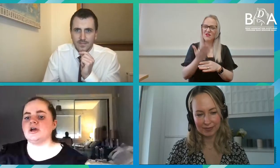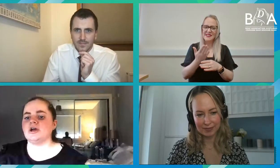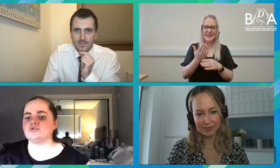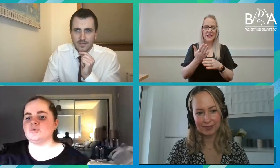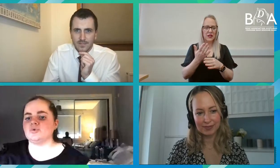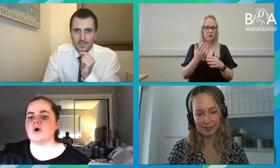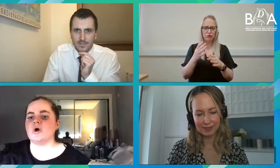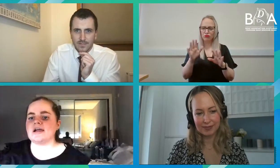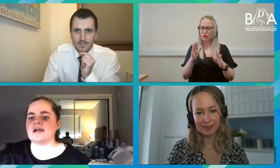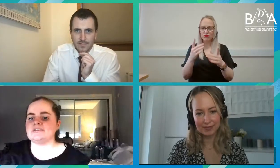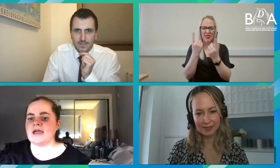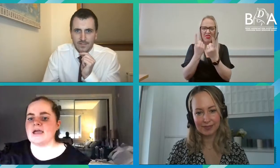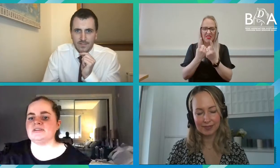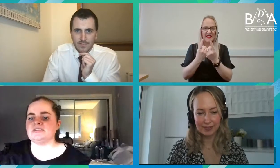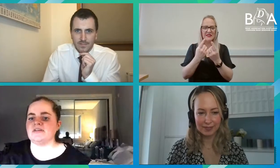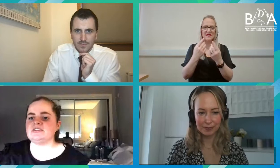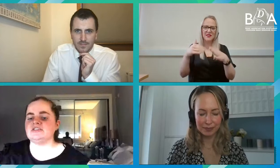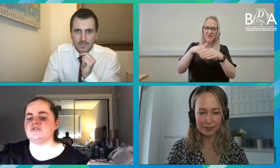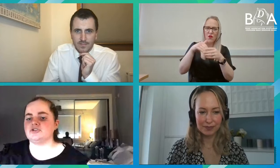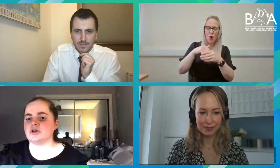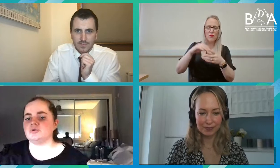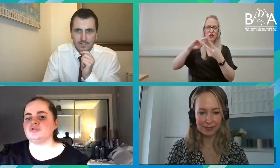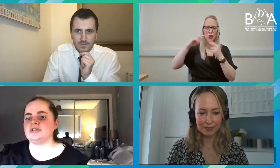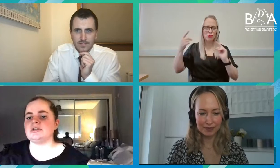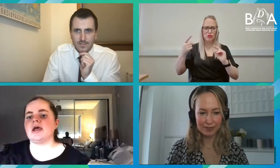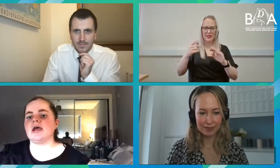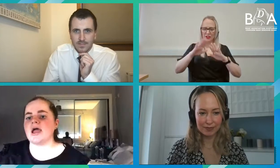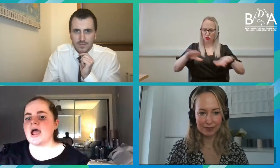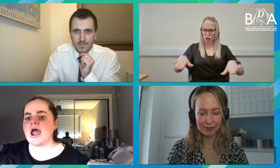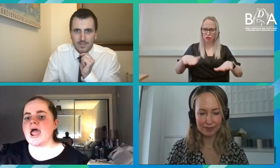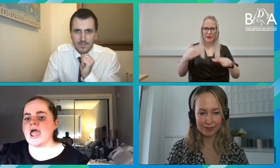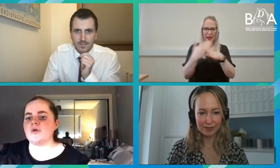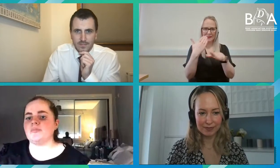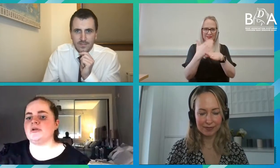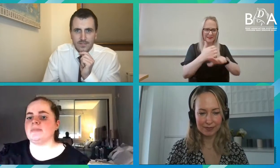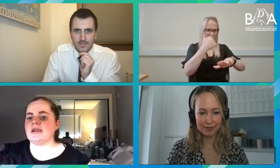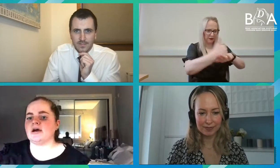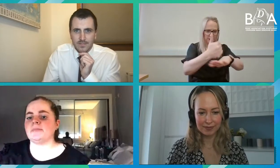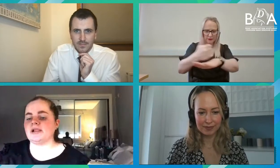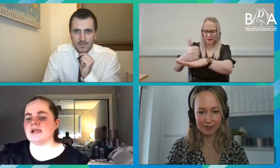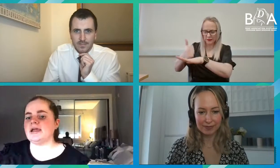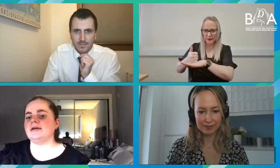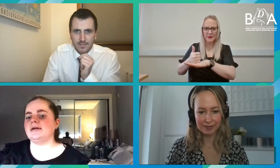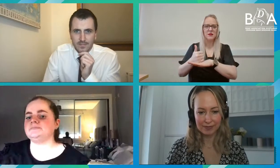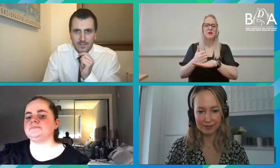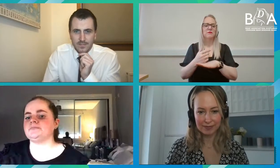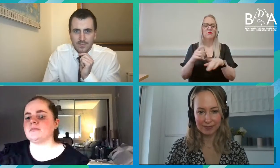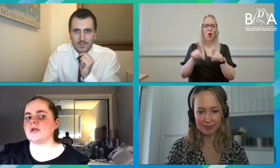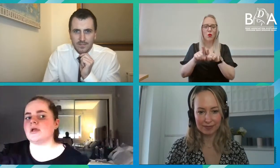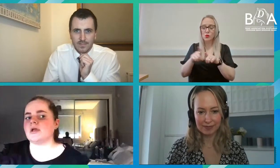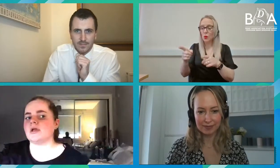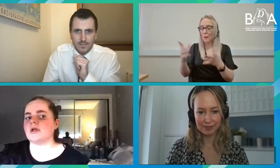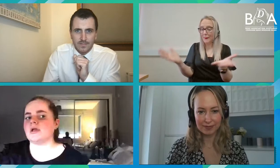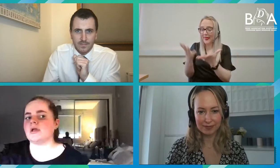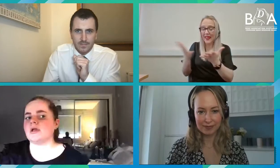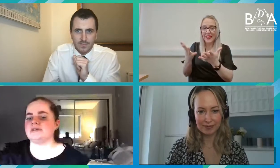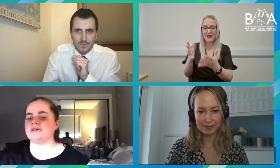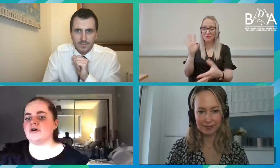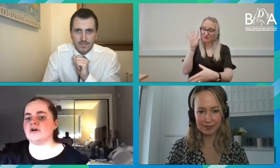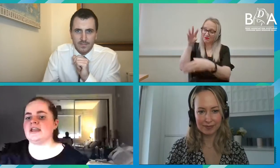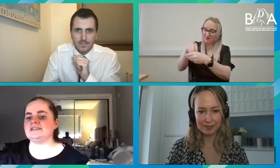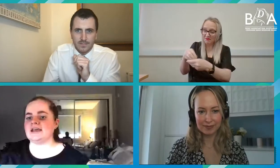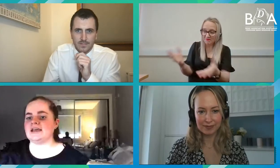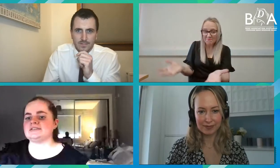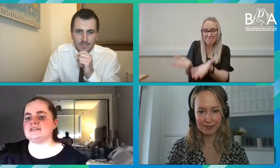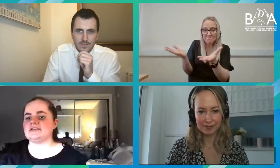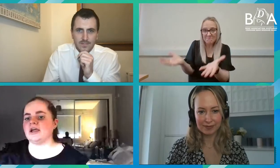nursery. So setting up activities for the children, helping them in their play, helping